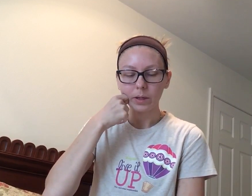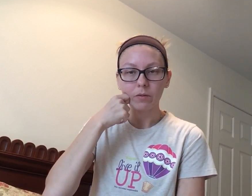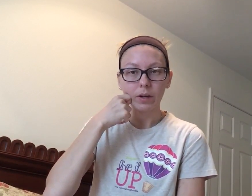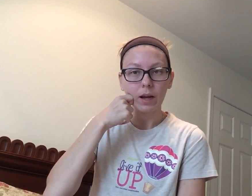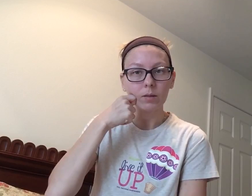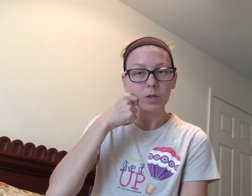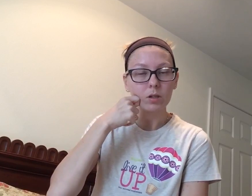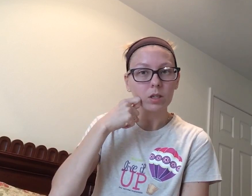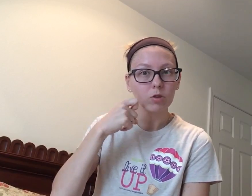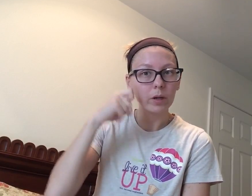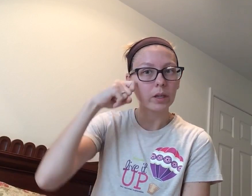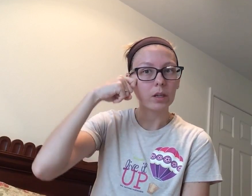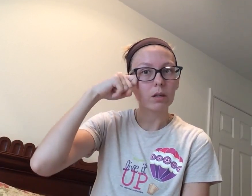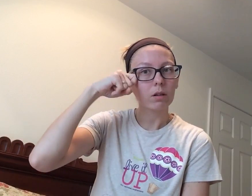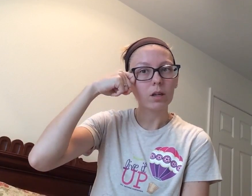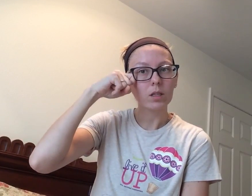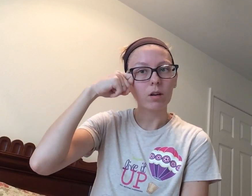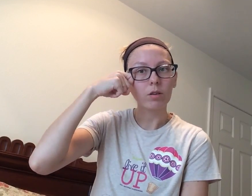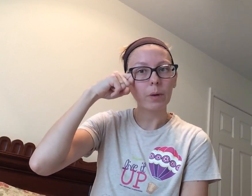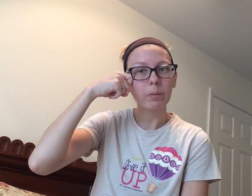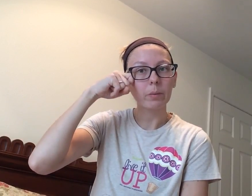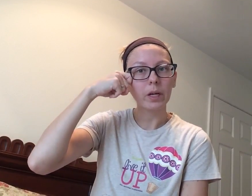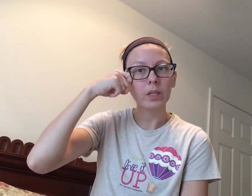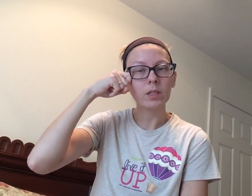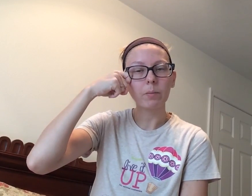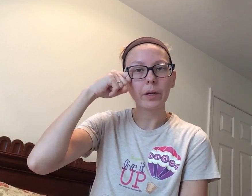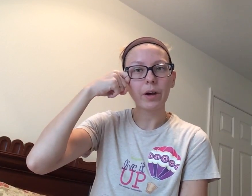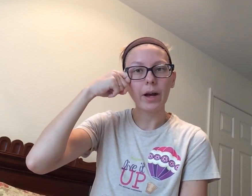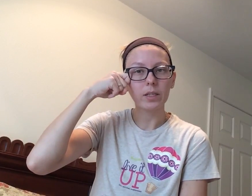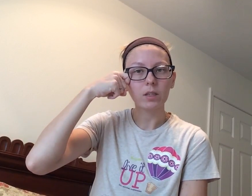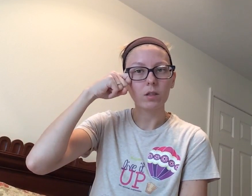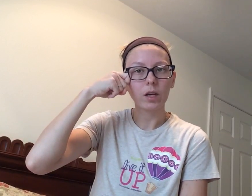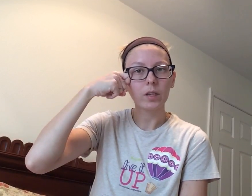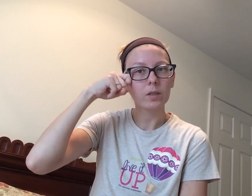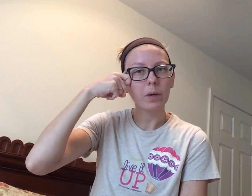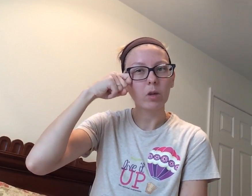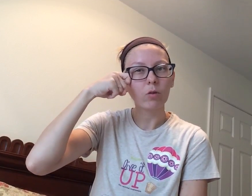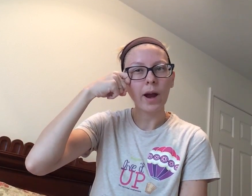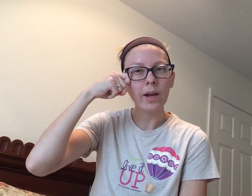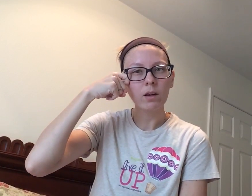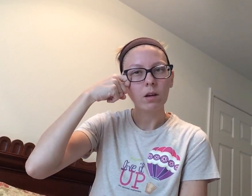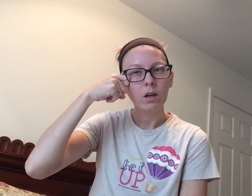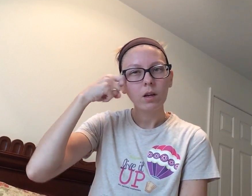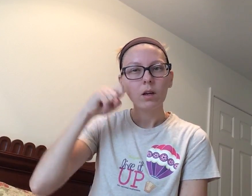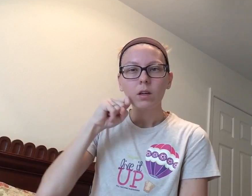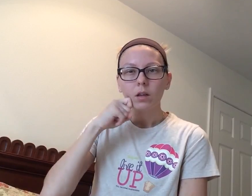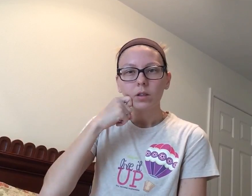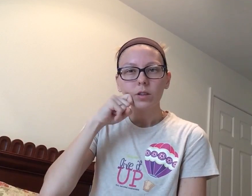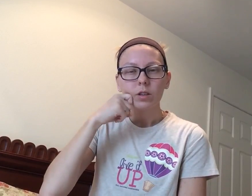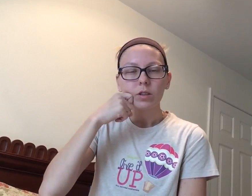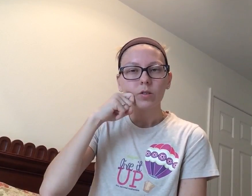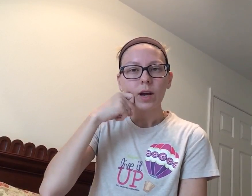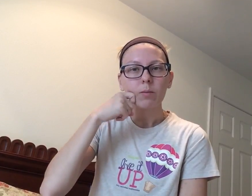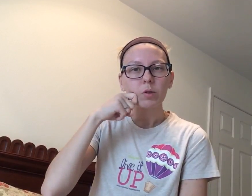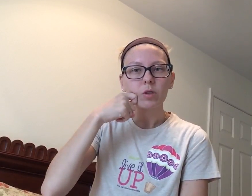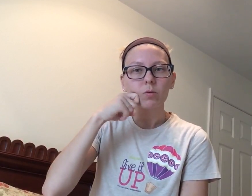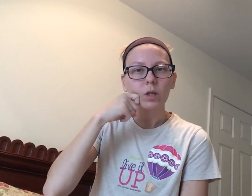And if it helps, I'll teach you onion. It's not on your paper, but onion's up by your eyes because onions make you cry. Apples you